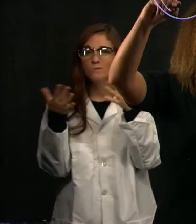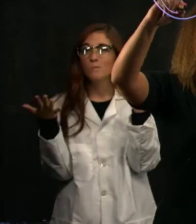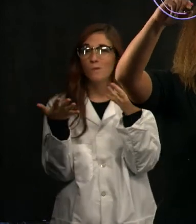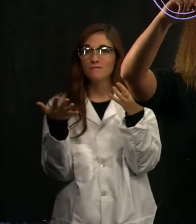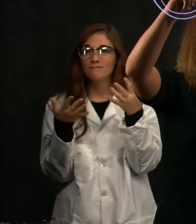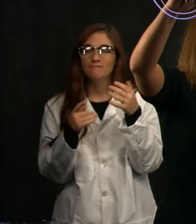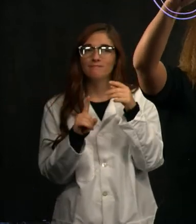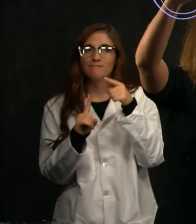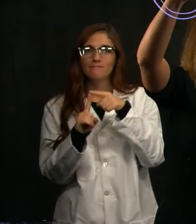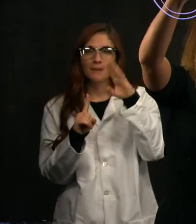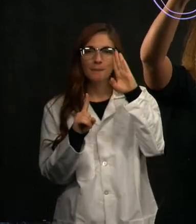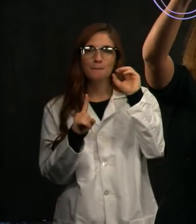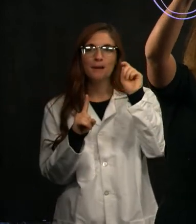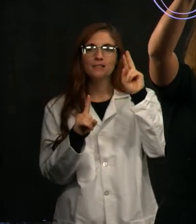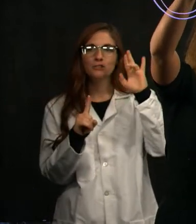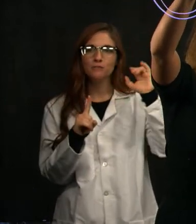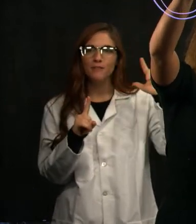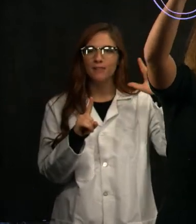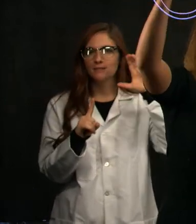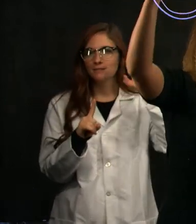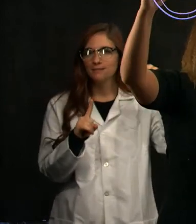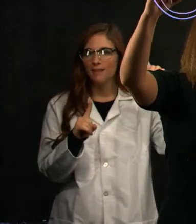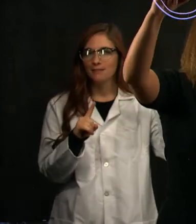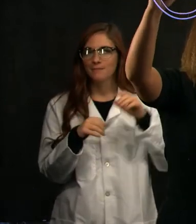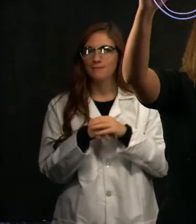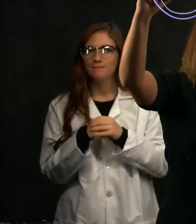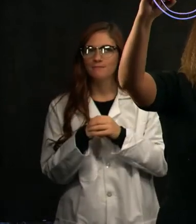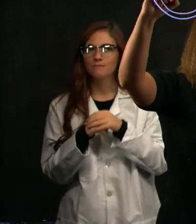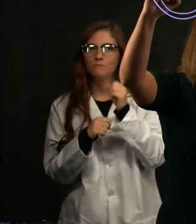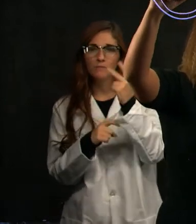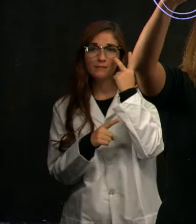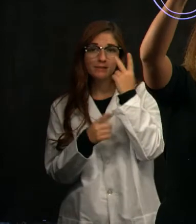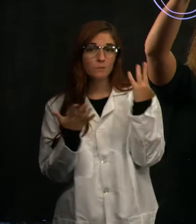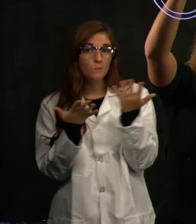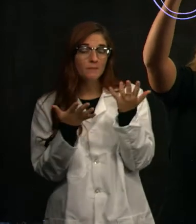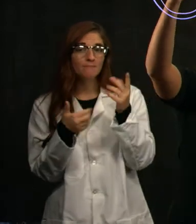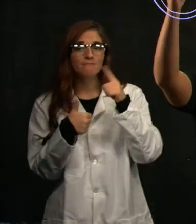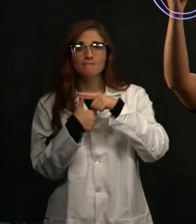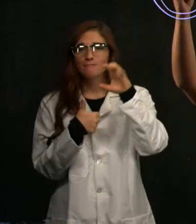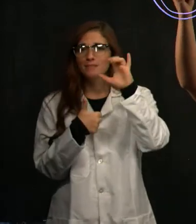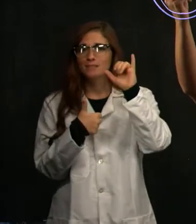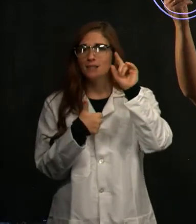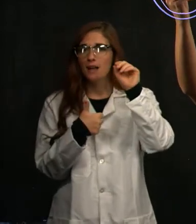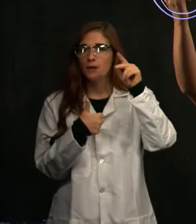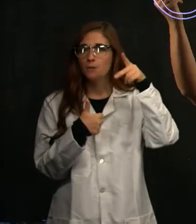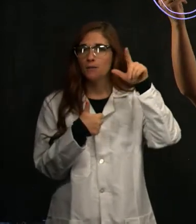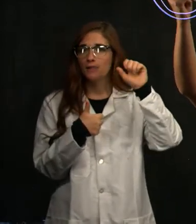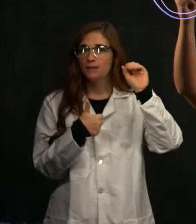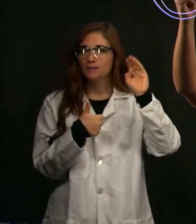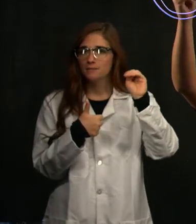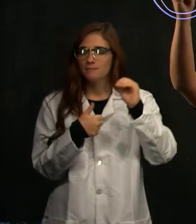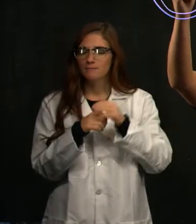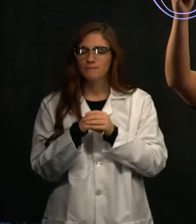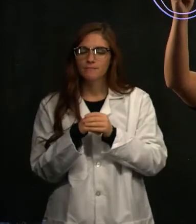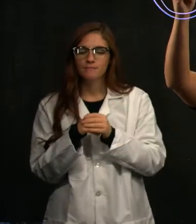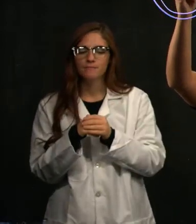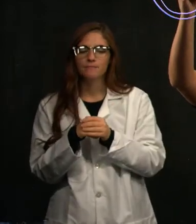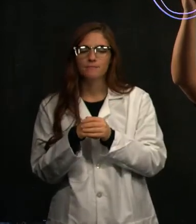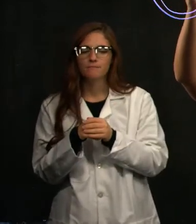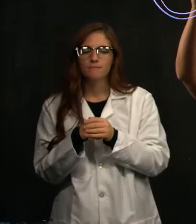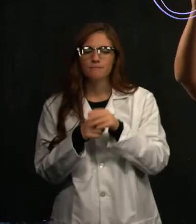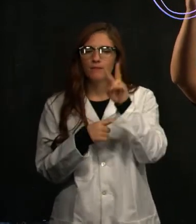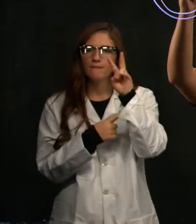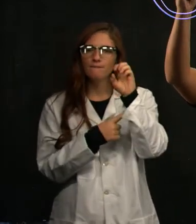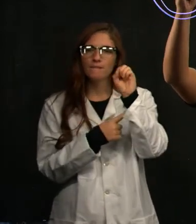This is the membrane. This is the bilipid membrane here. Here's your cytoplasm. And vesicles are made by